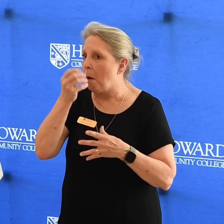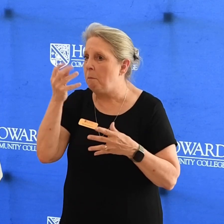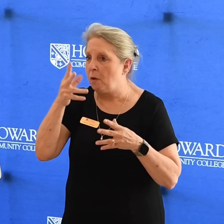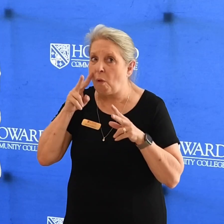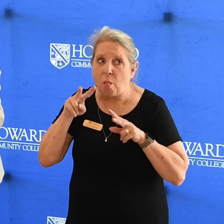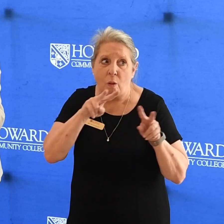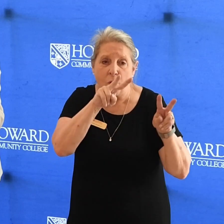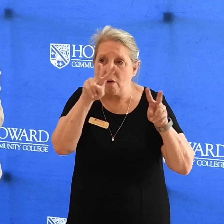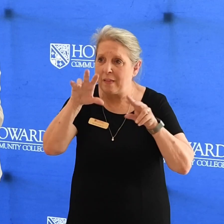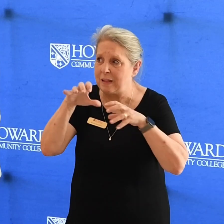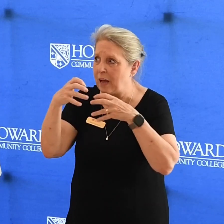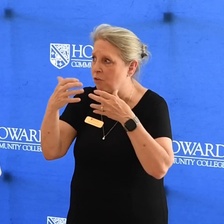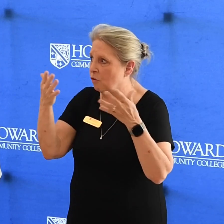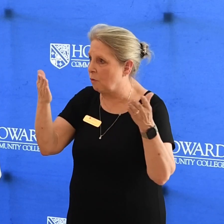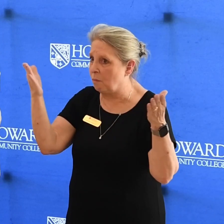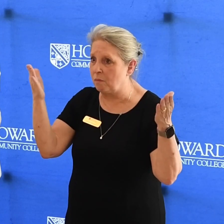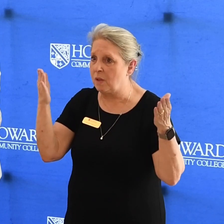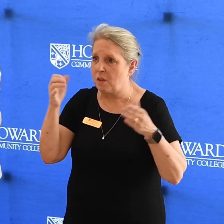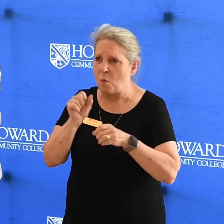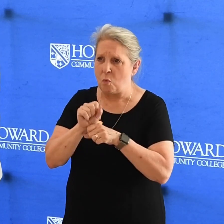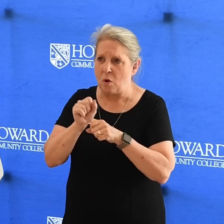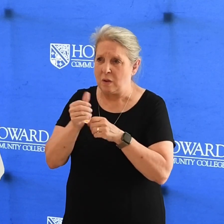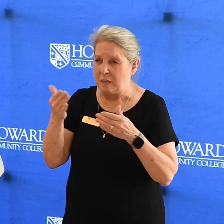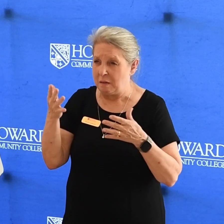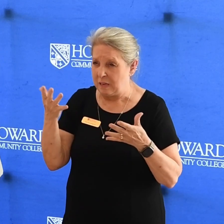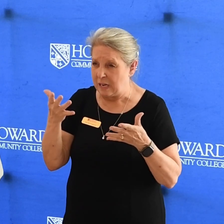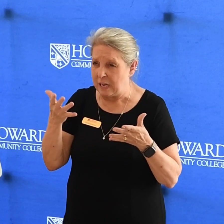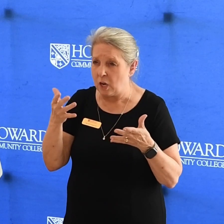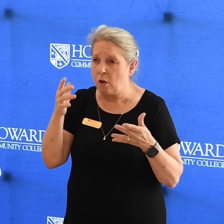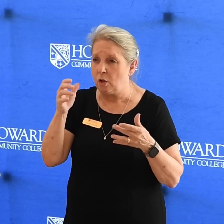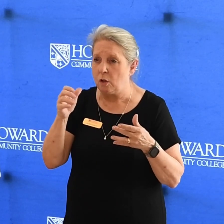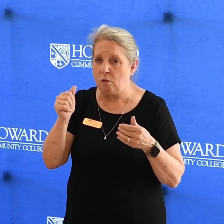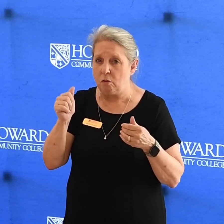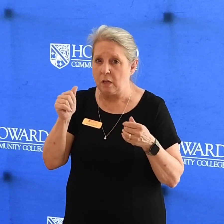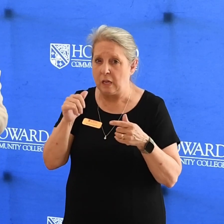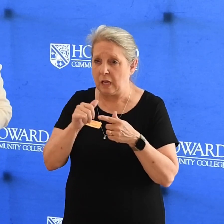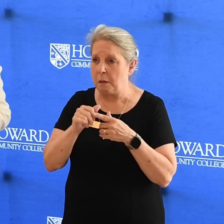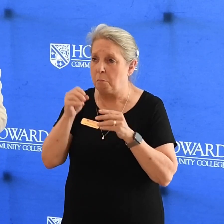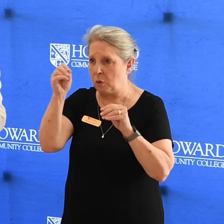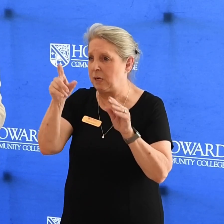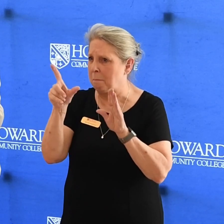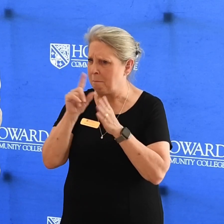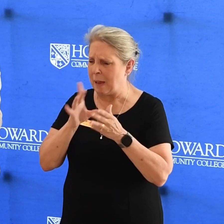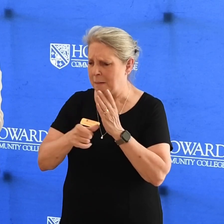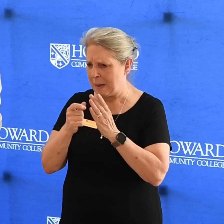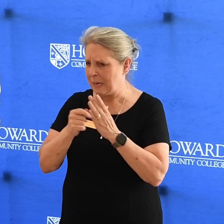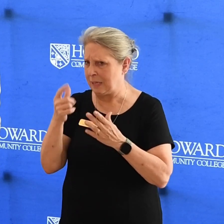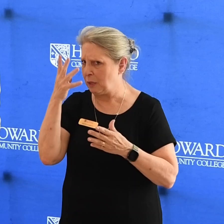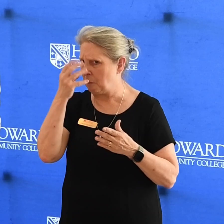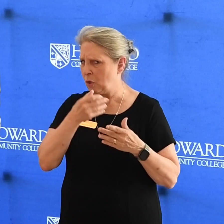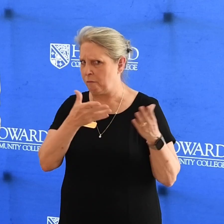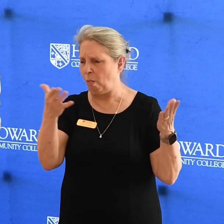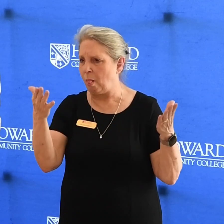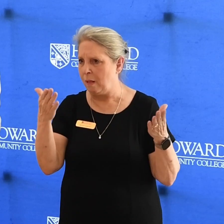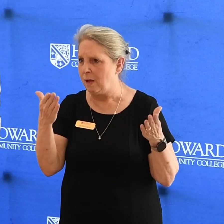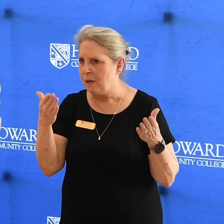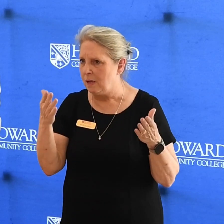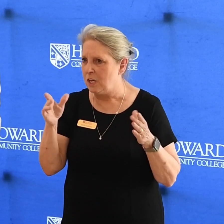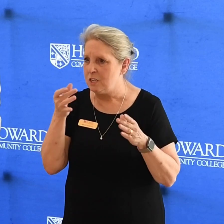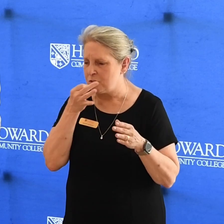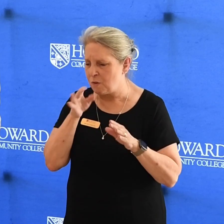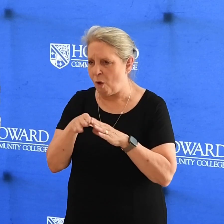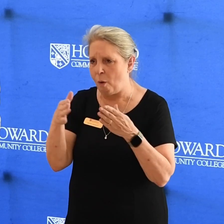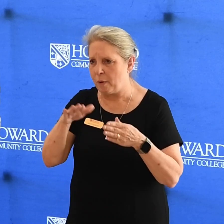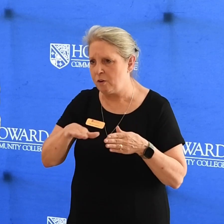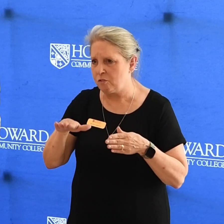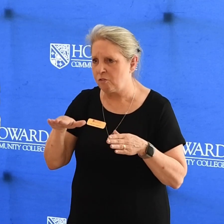a look in the classrooms, the work that's been done here. I mean, you could cut that out and put it in a magazine, right? This beautiful, soon-to-be-open